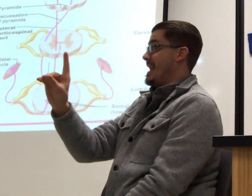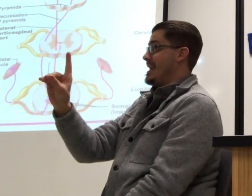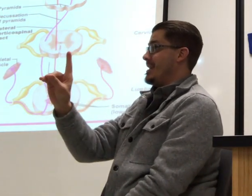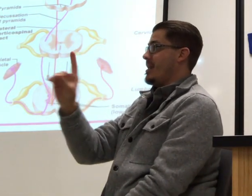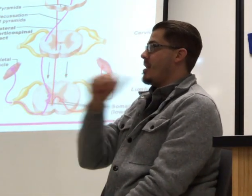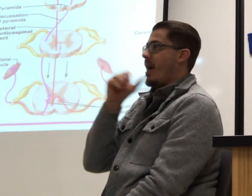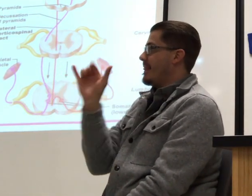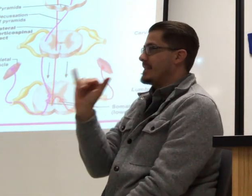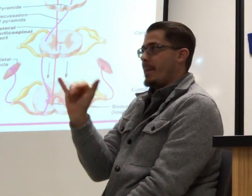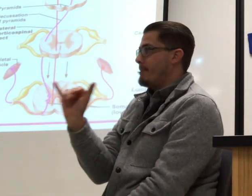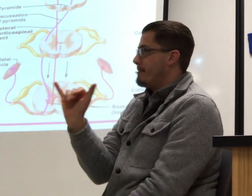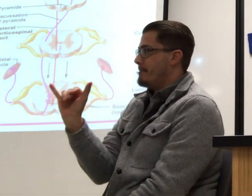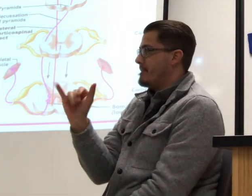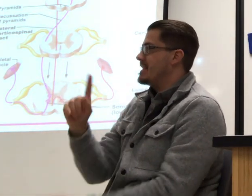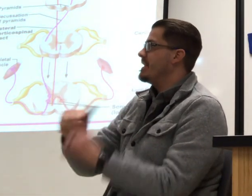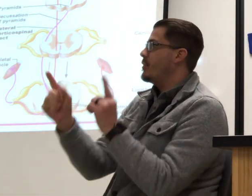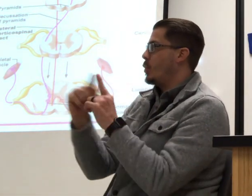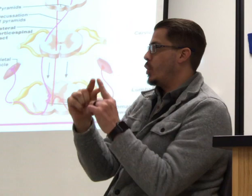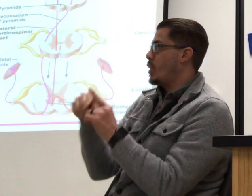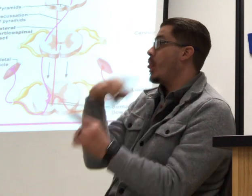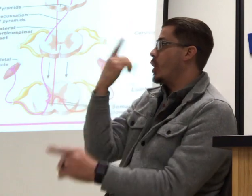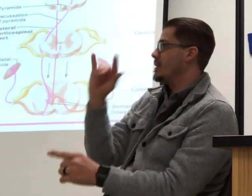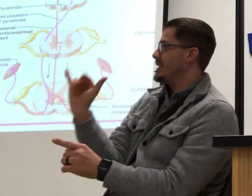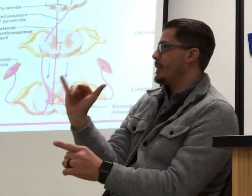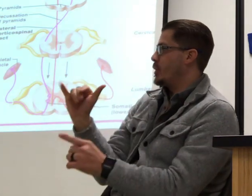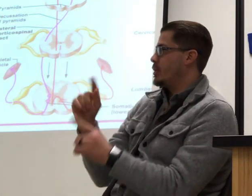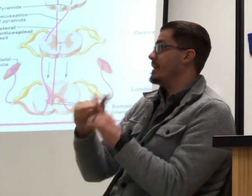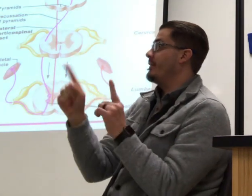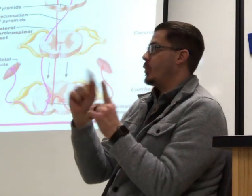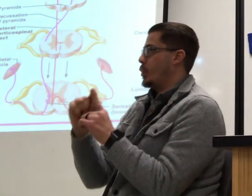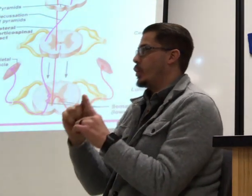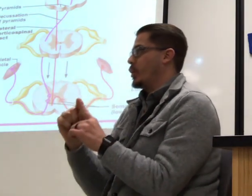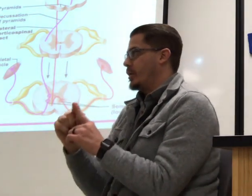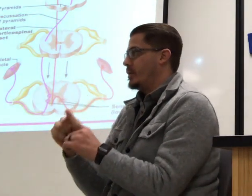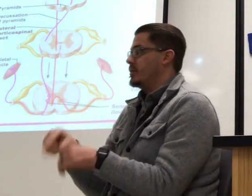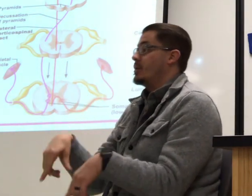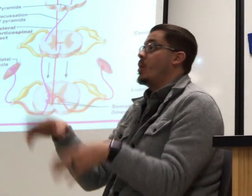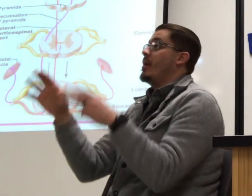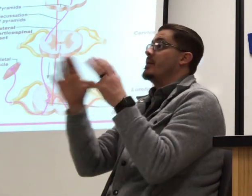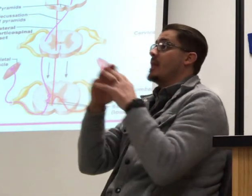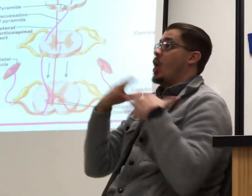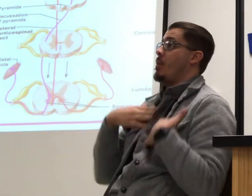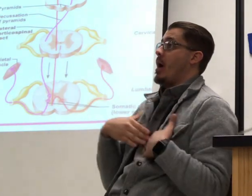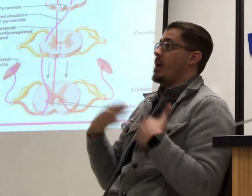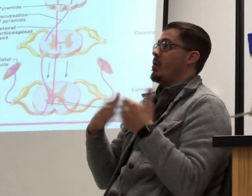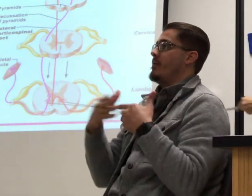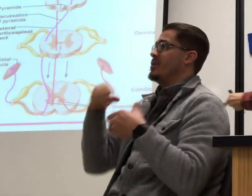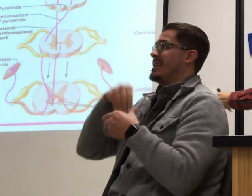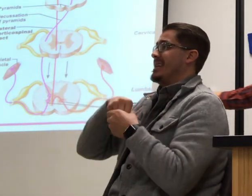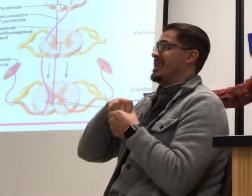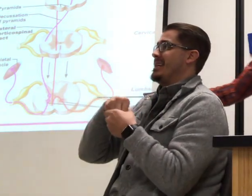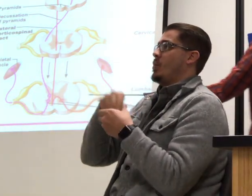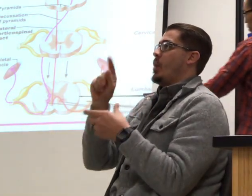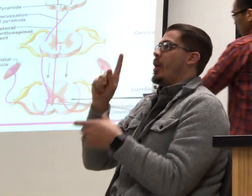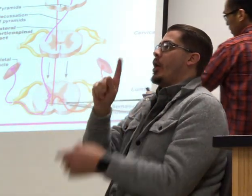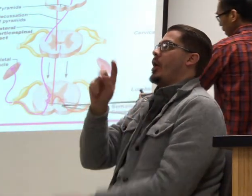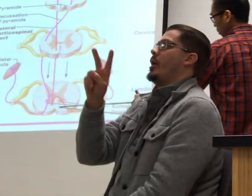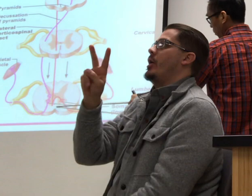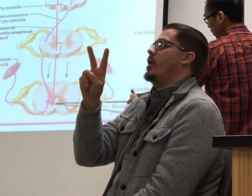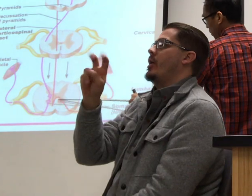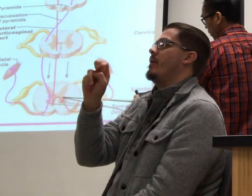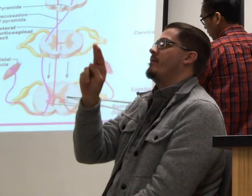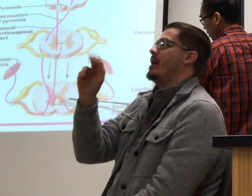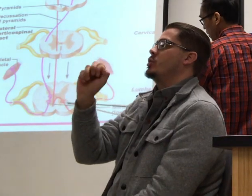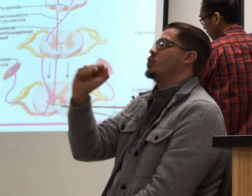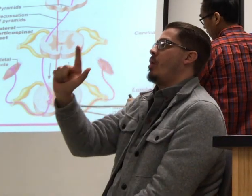And notice that the lower motor neuron, the cell body, is in the ventral horn. That's what we talked